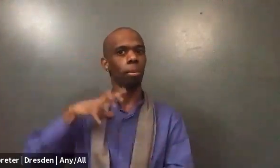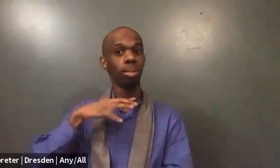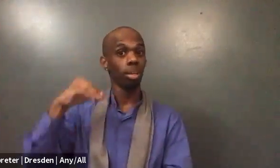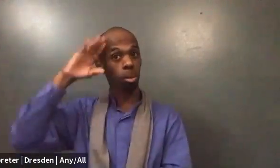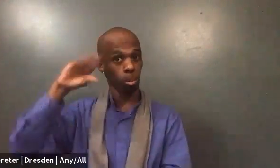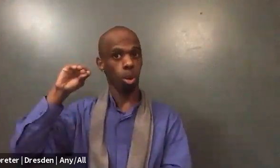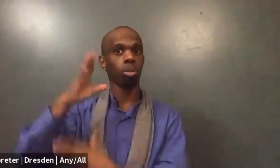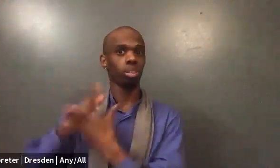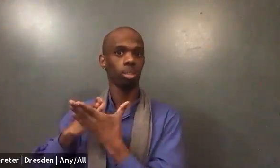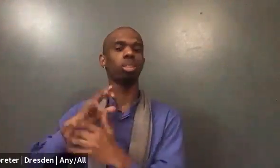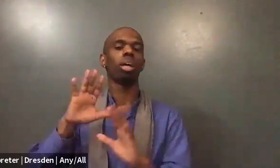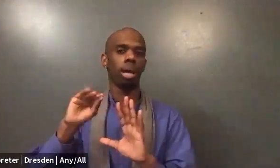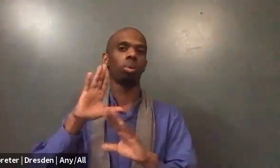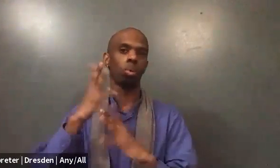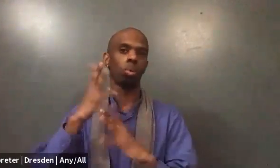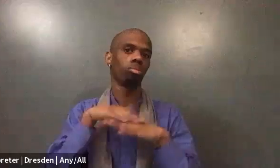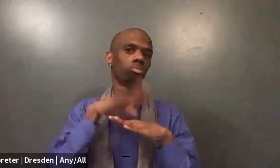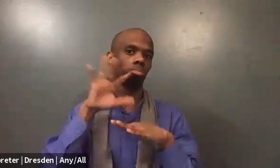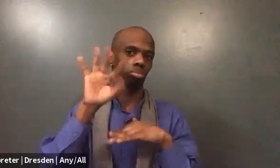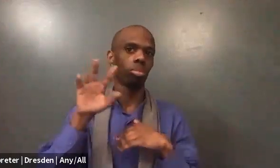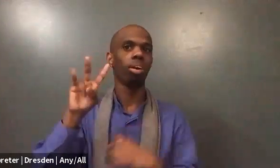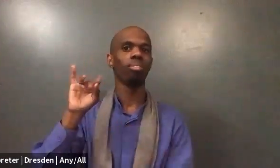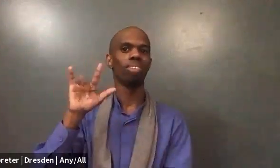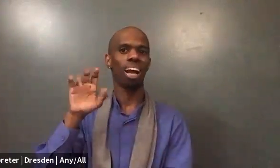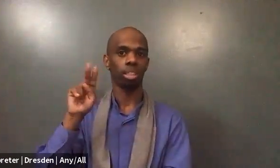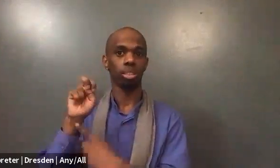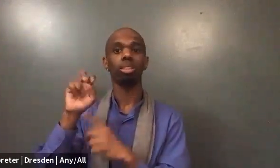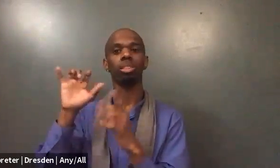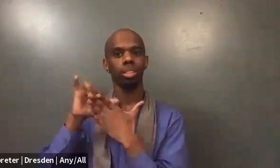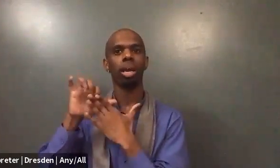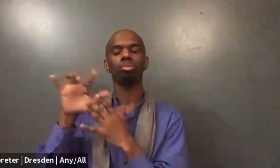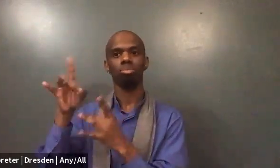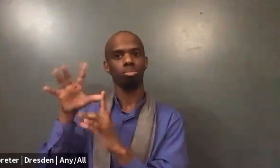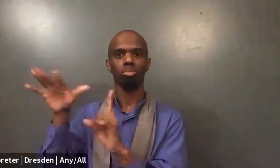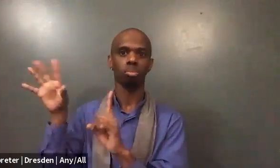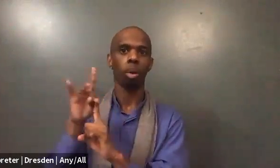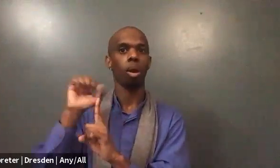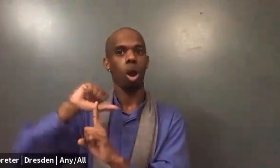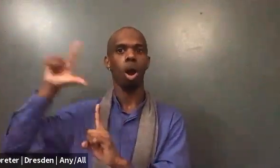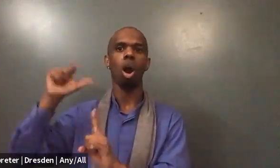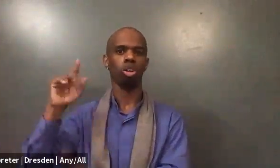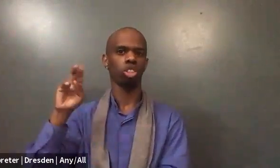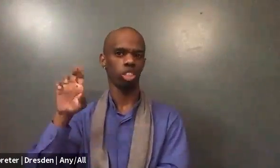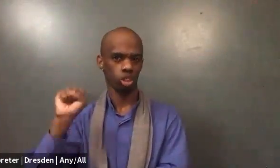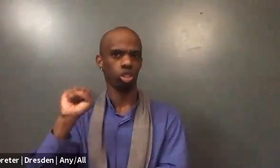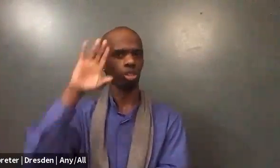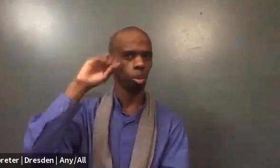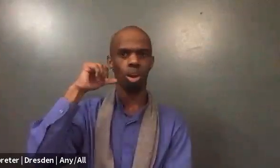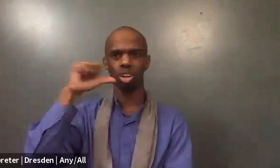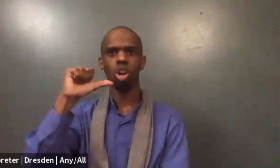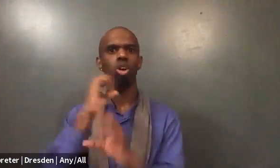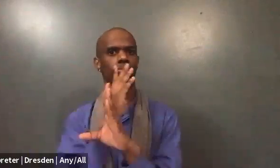disclaimer, we do understand that violence does happen to all genders, right? So yeah, we'll dig into that next week, same